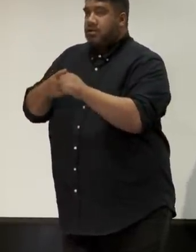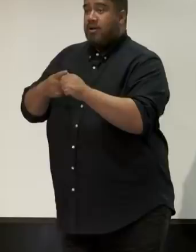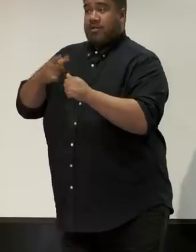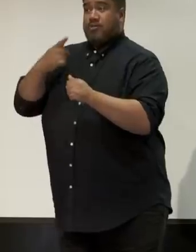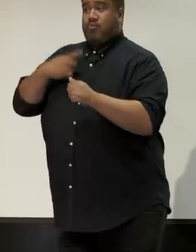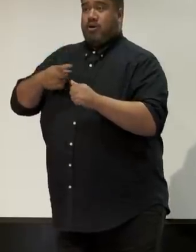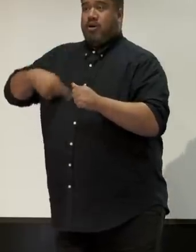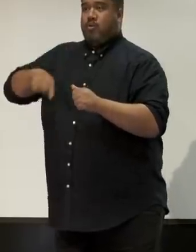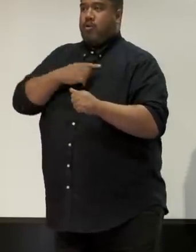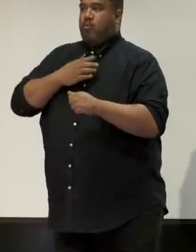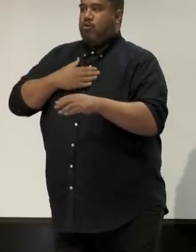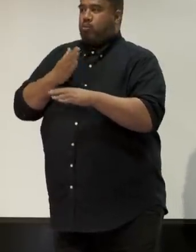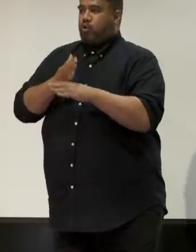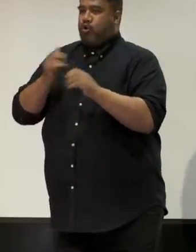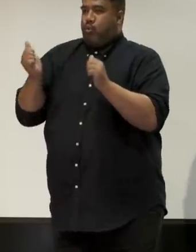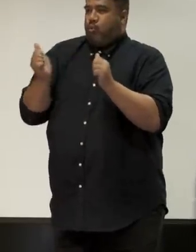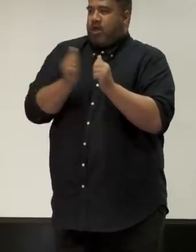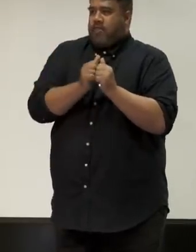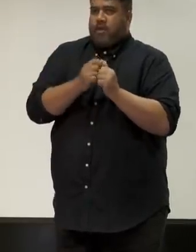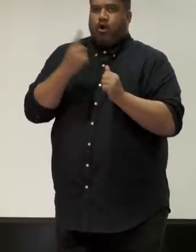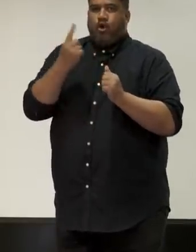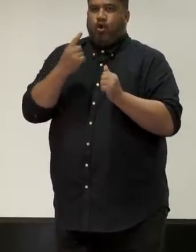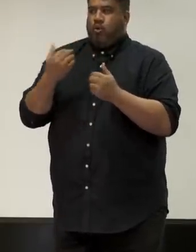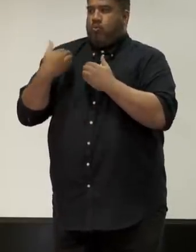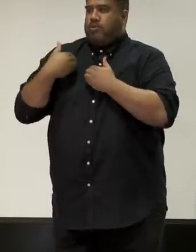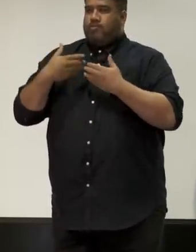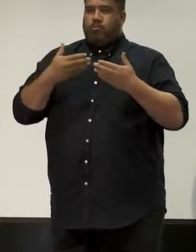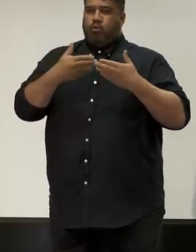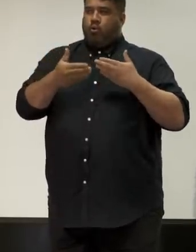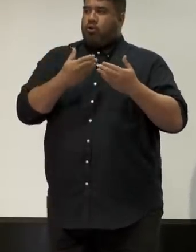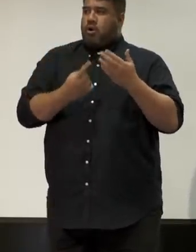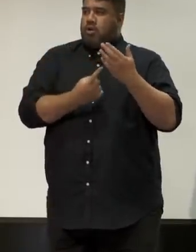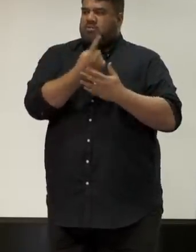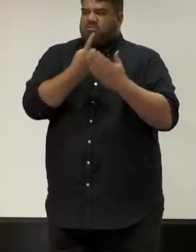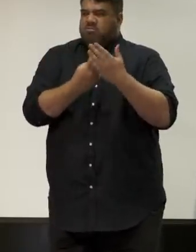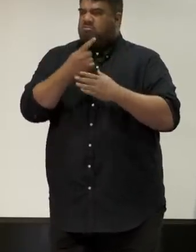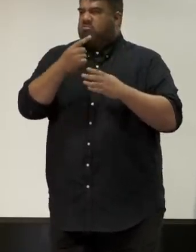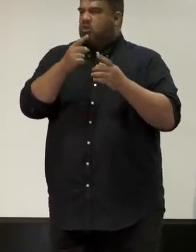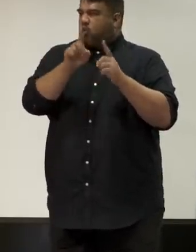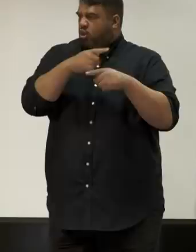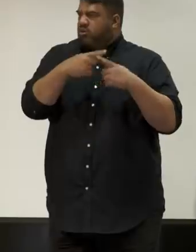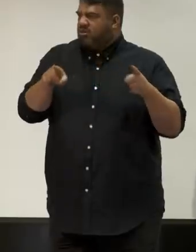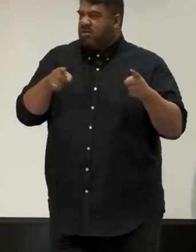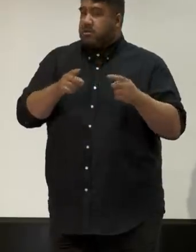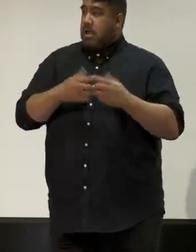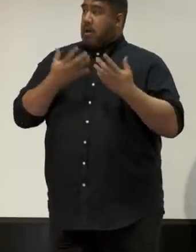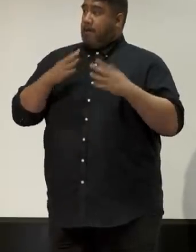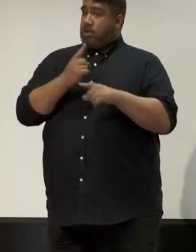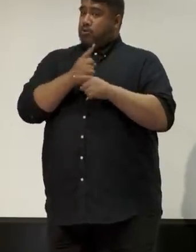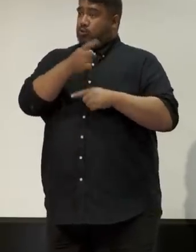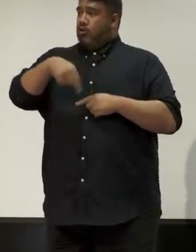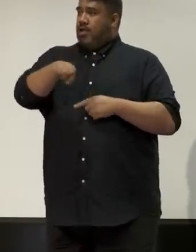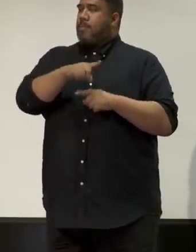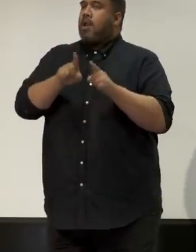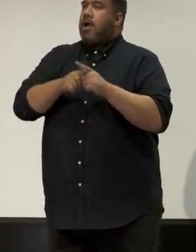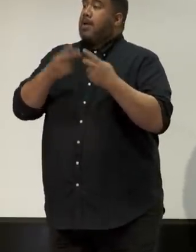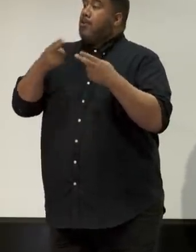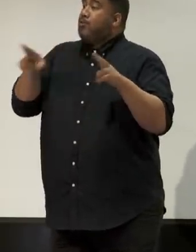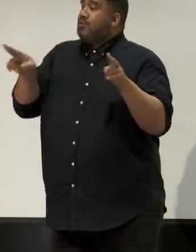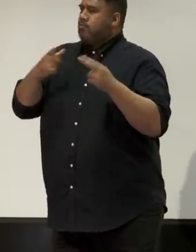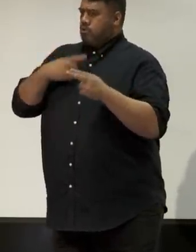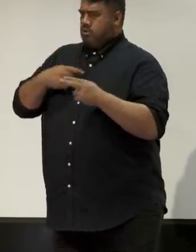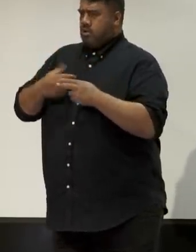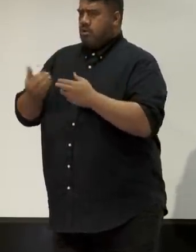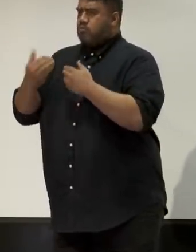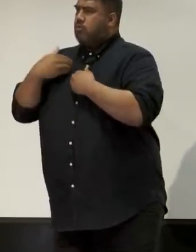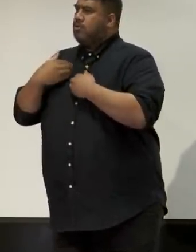actually I've already had a number of conversations with some of those who work in this space, particularly music, because of my portfolio of